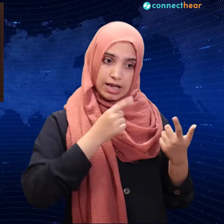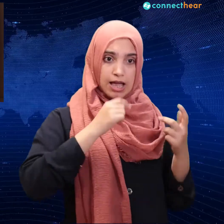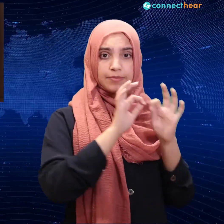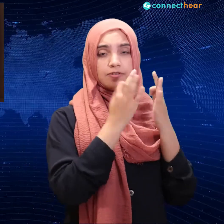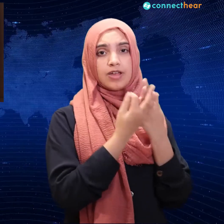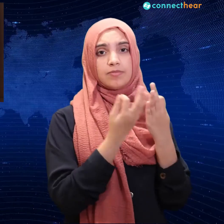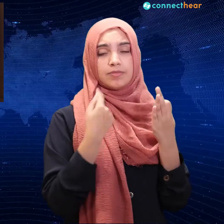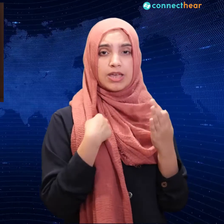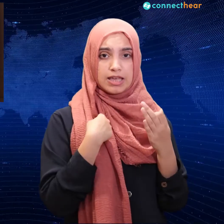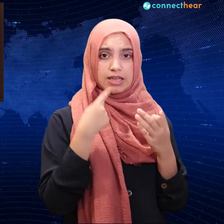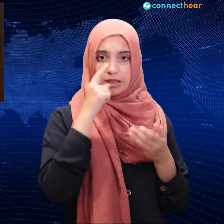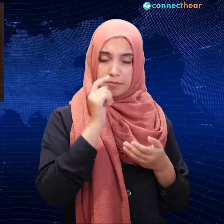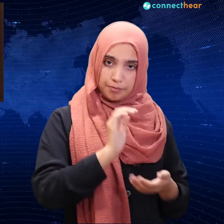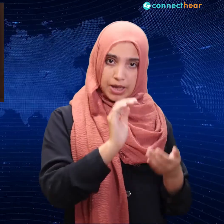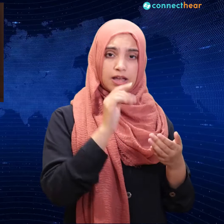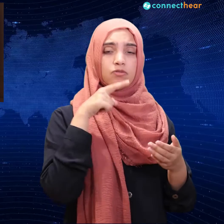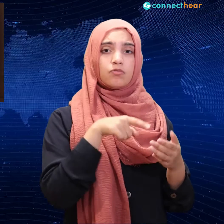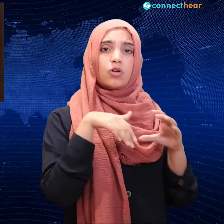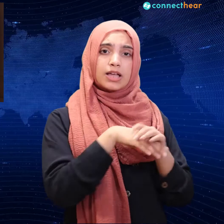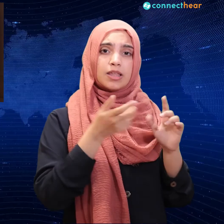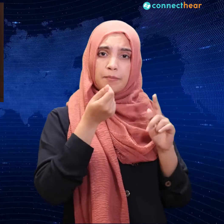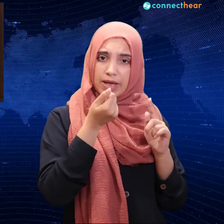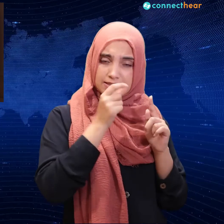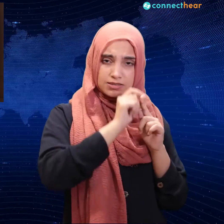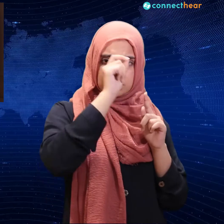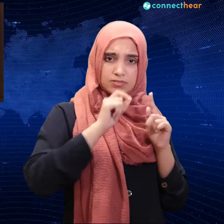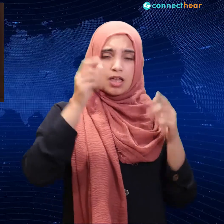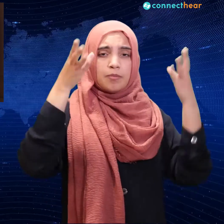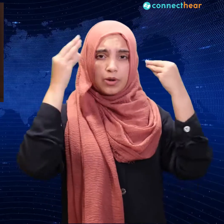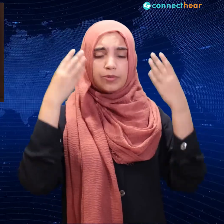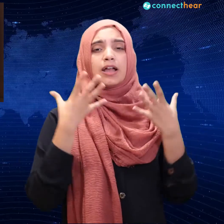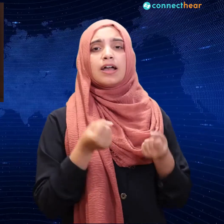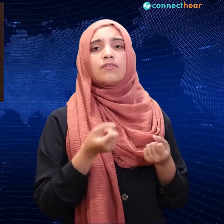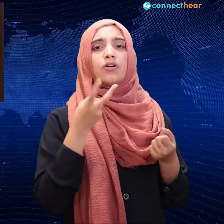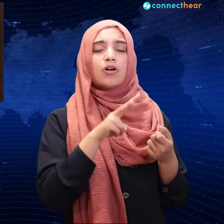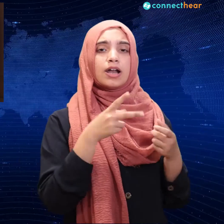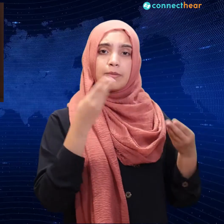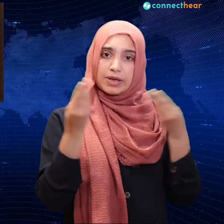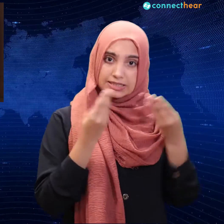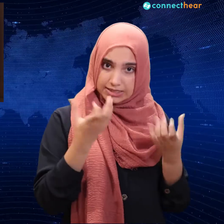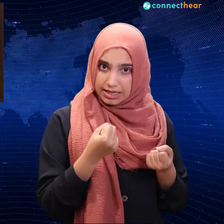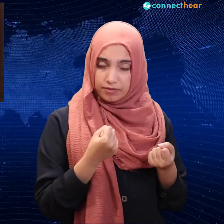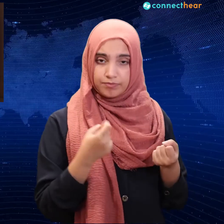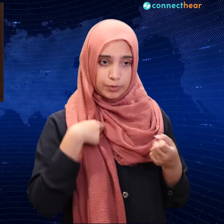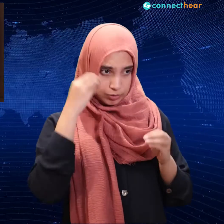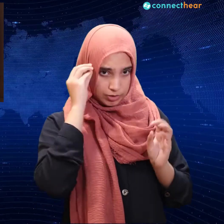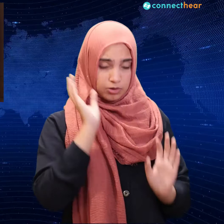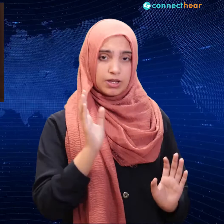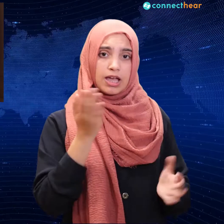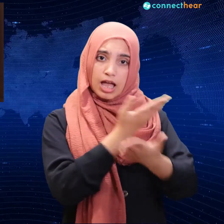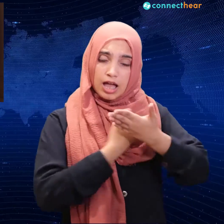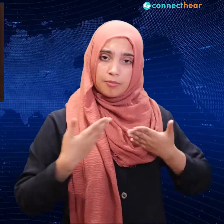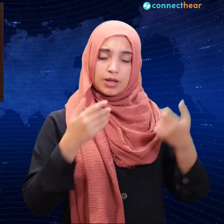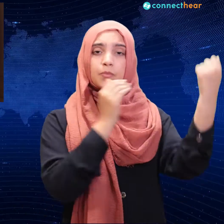is a doctor, one is an economist, one is a businesswoman. We have strong women in our